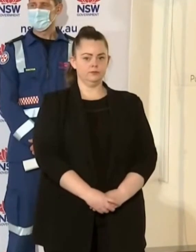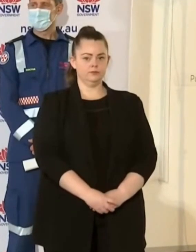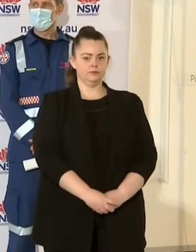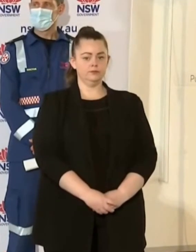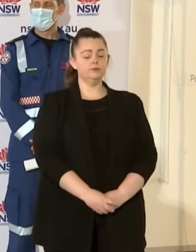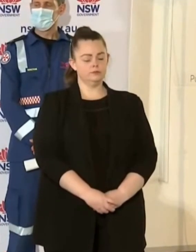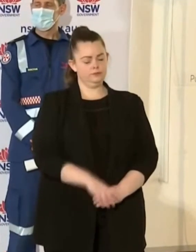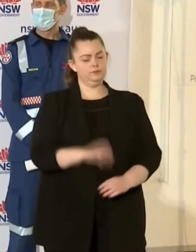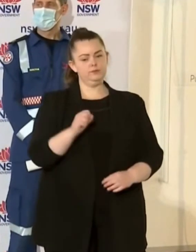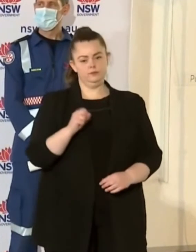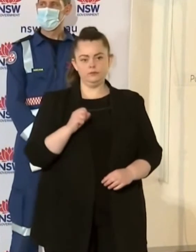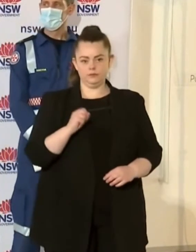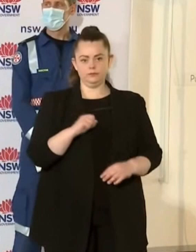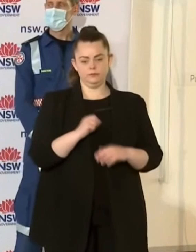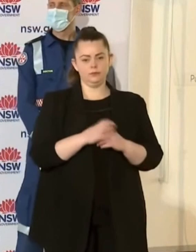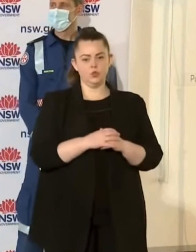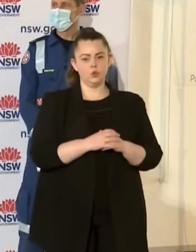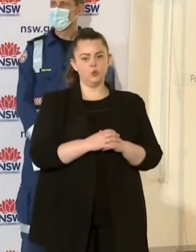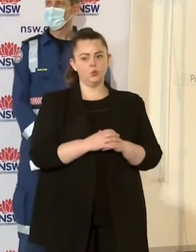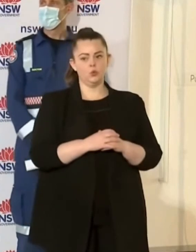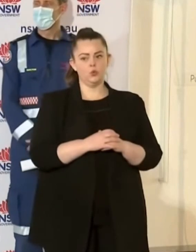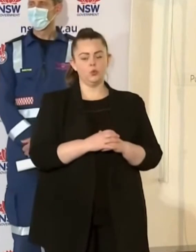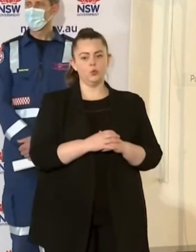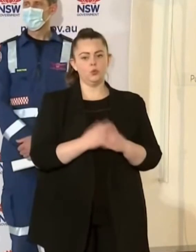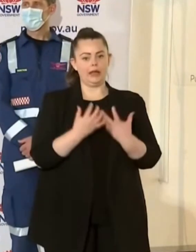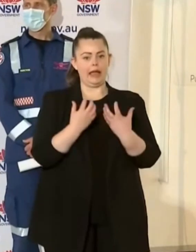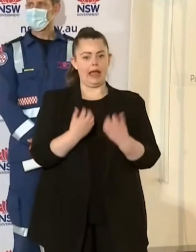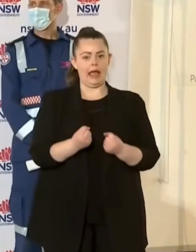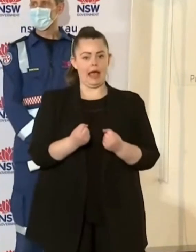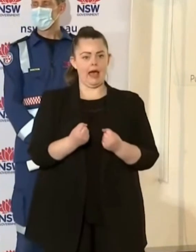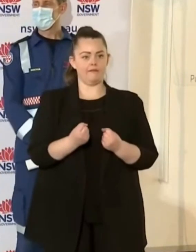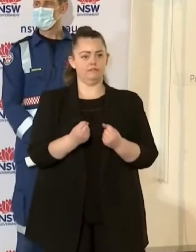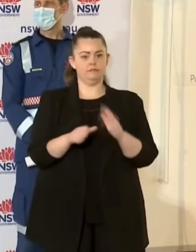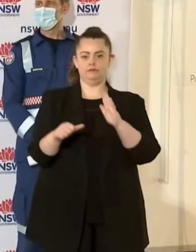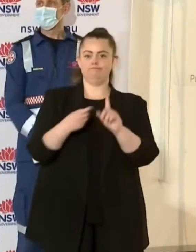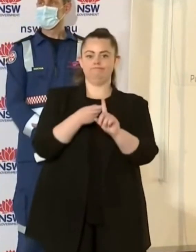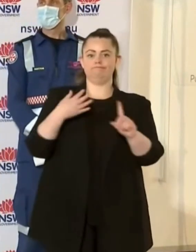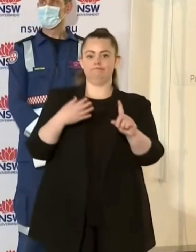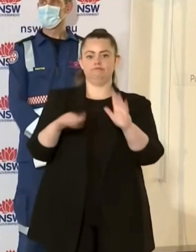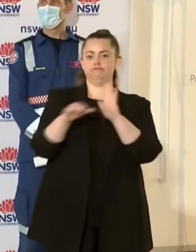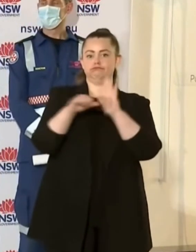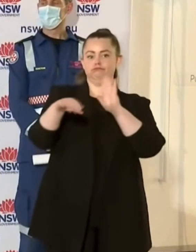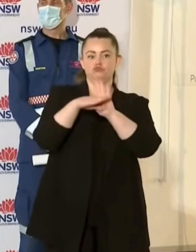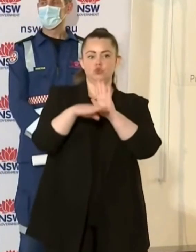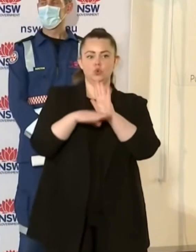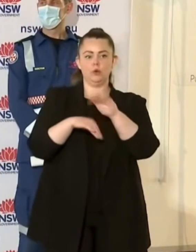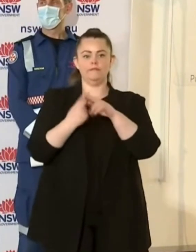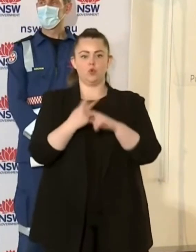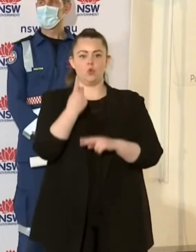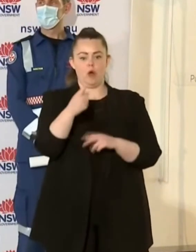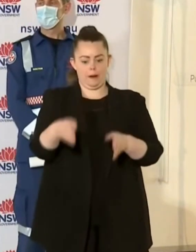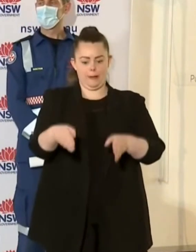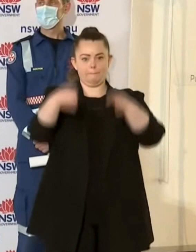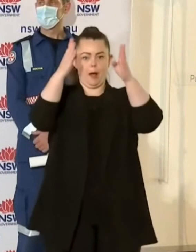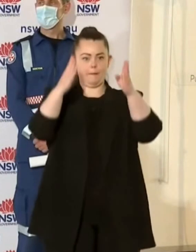Yes, there are a number of there's restrictions placed on an apartment in the